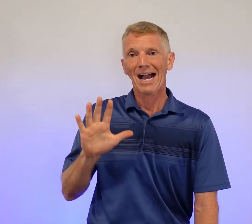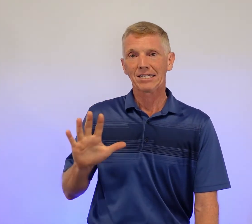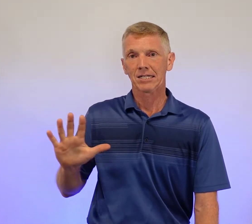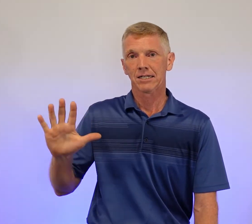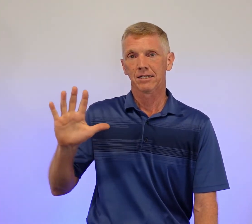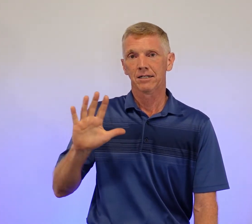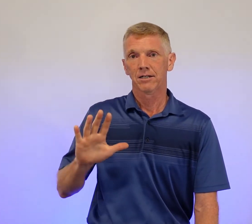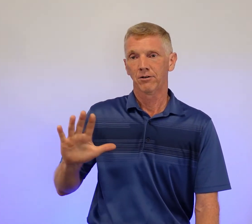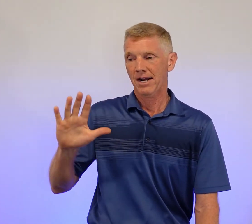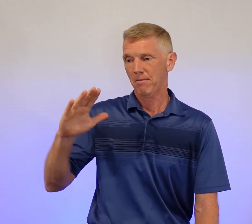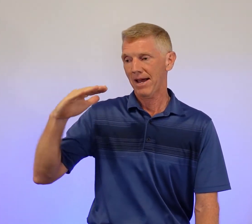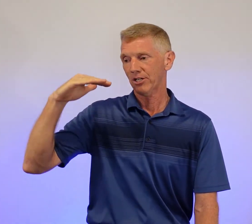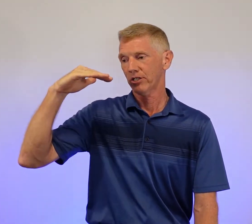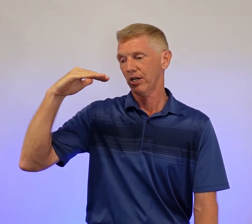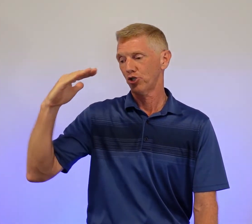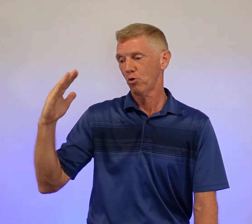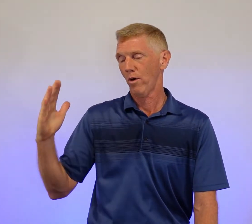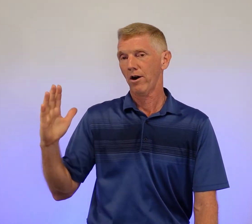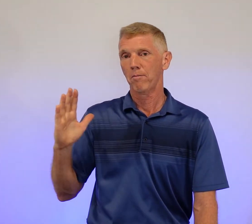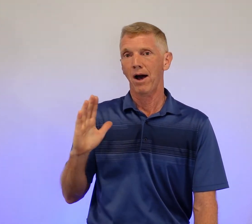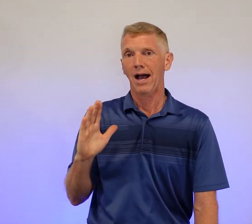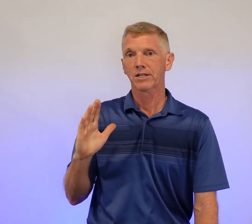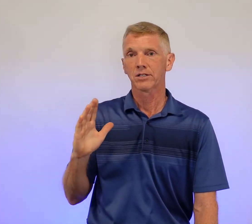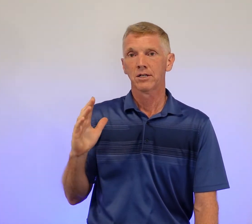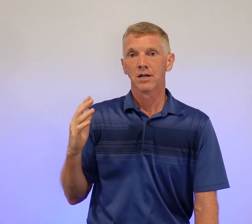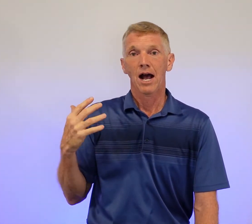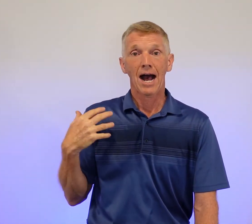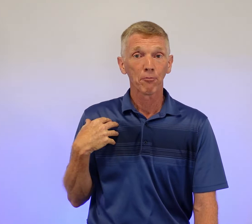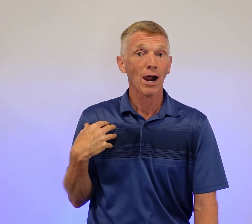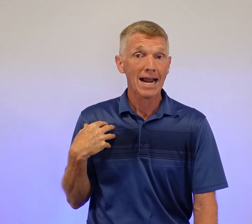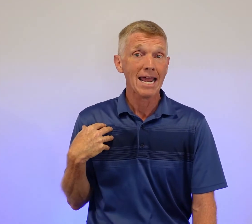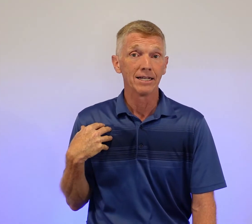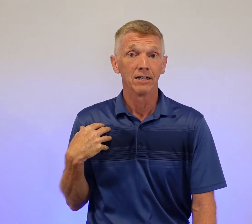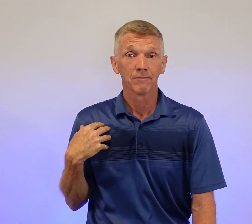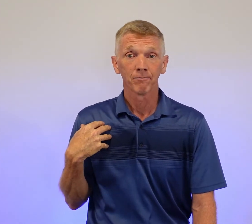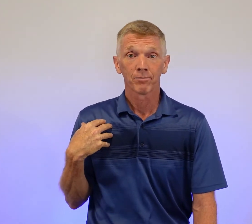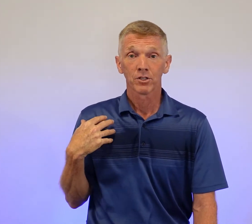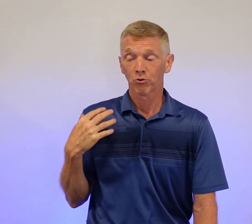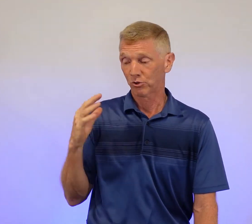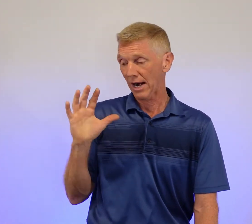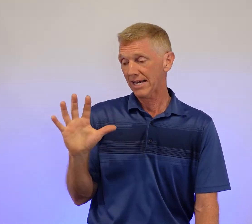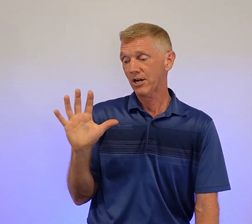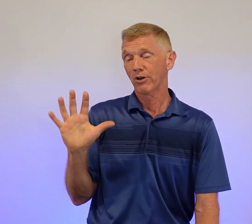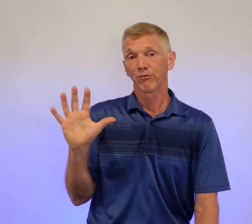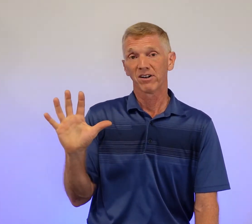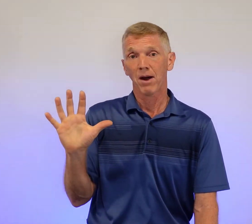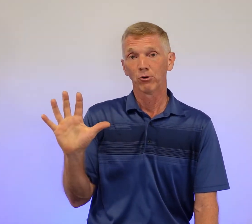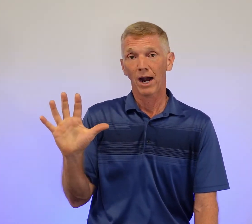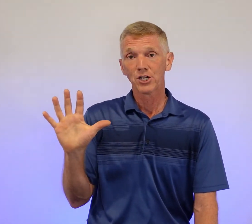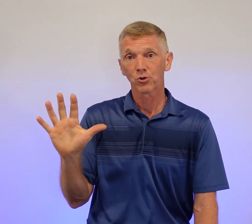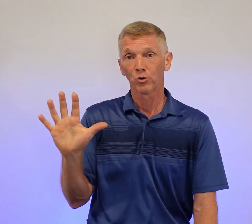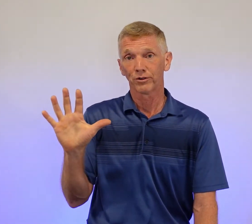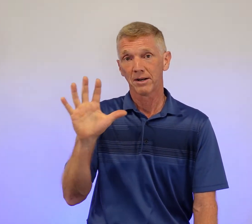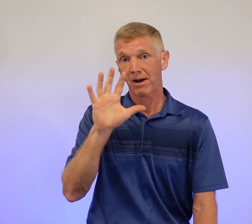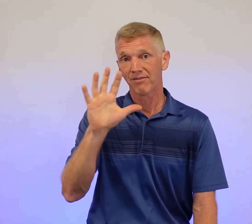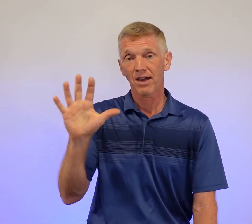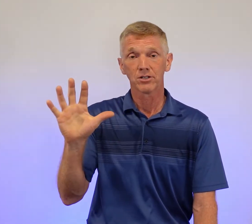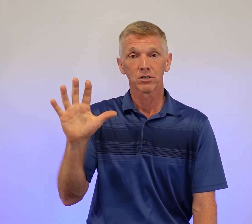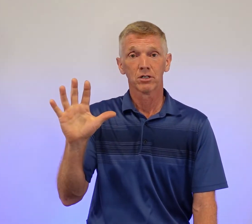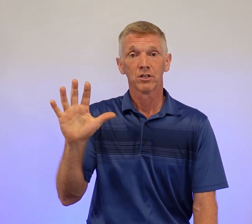box, right? Imagine a square box. I'm right-handed, so it's right here in front of my right shoulder in my face. So